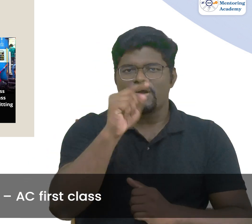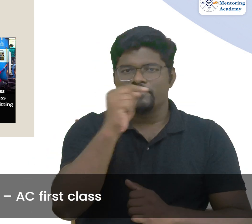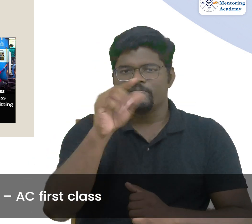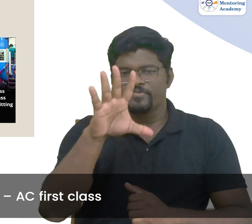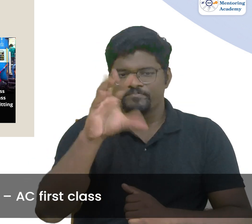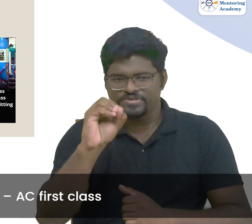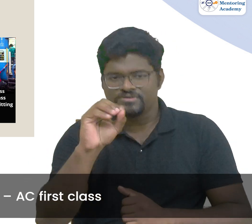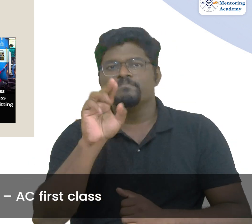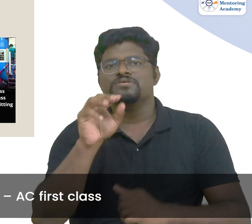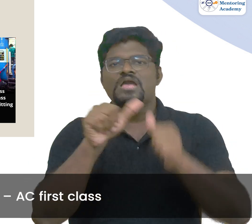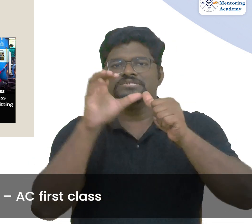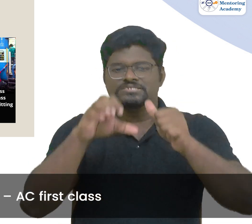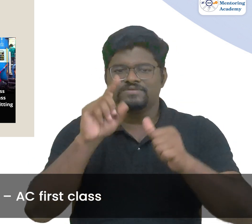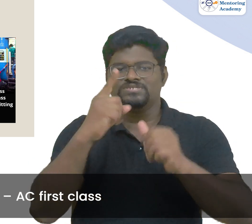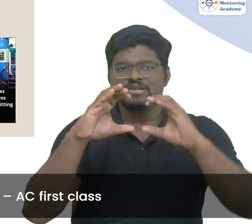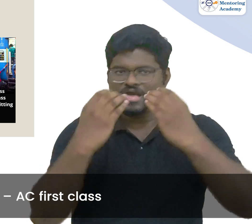001 to 050 AC first class,